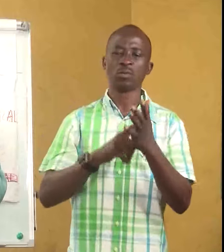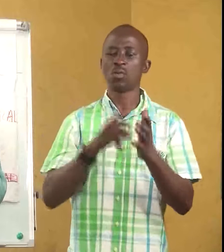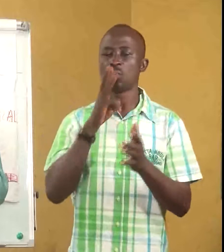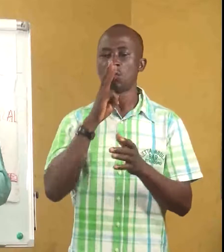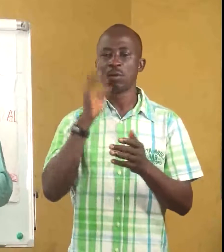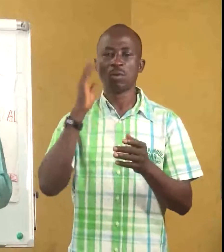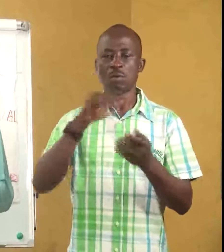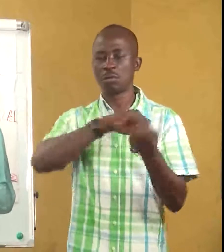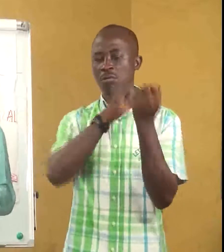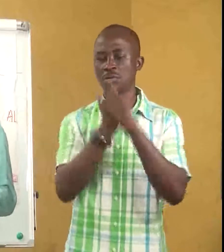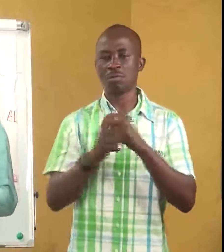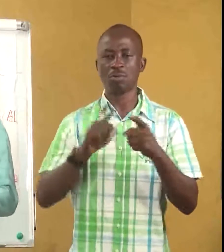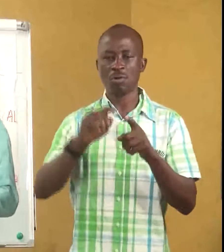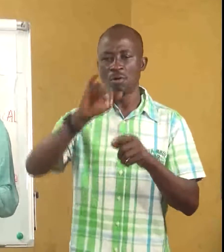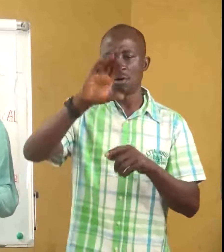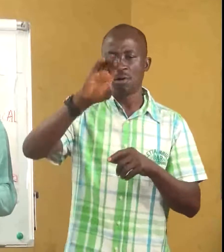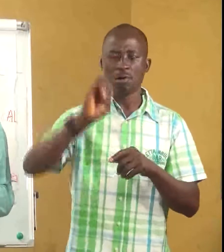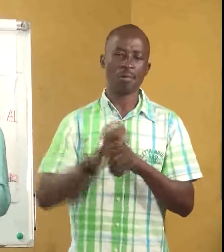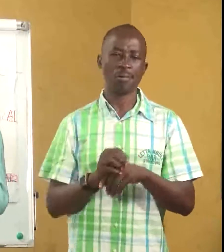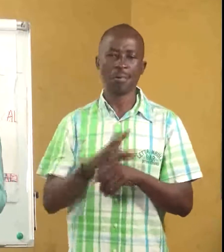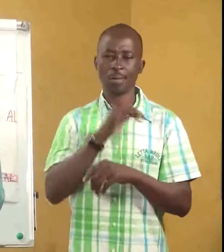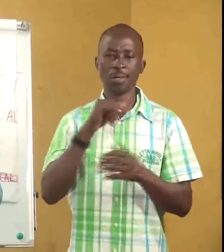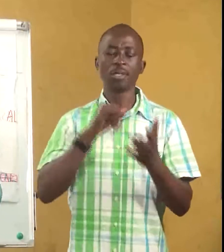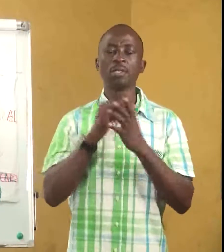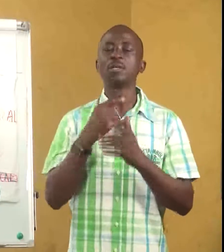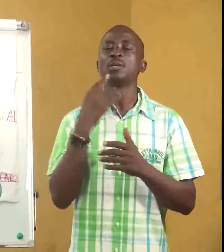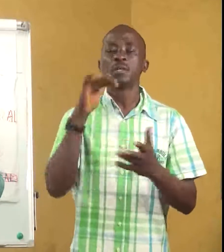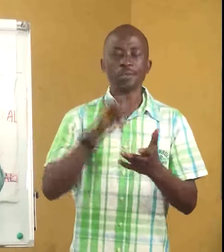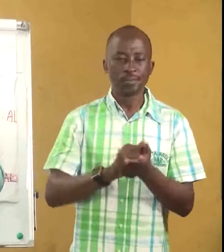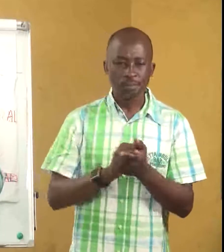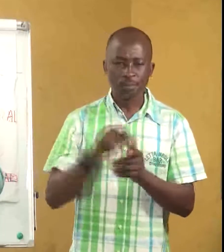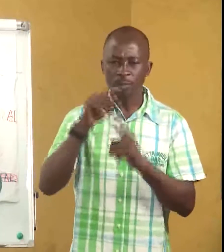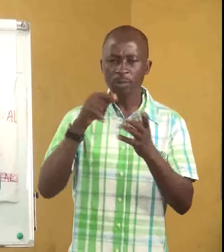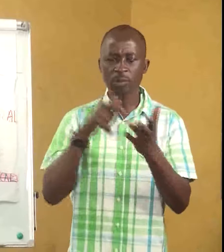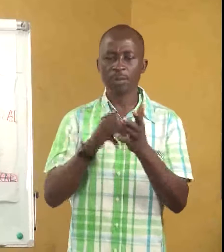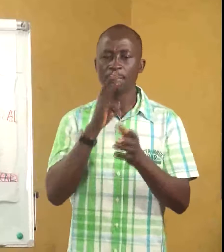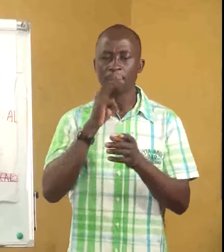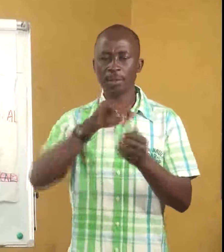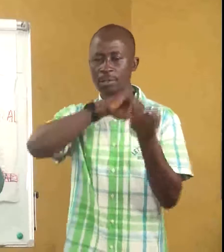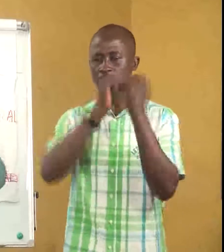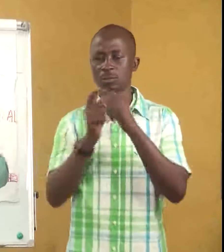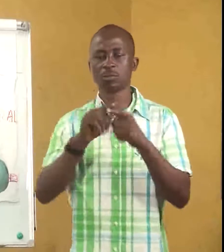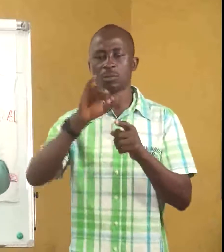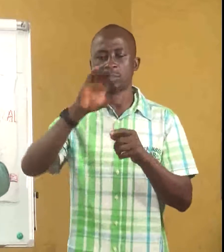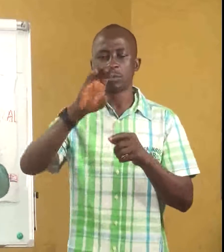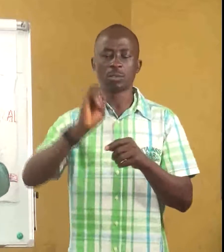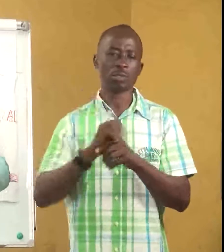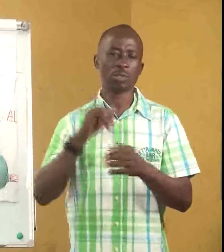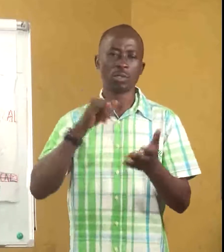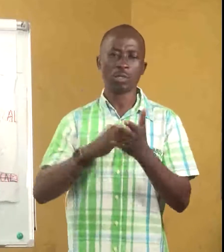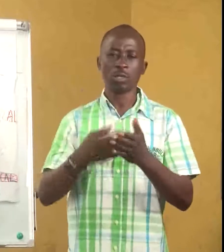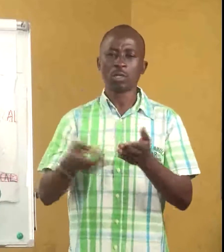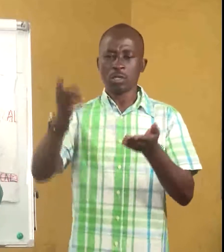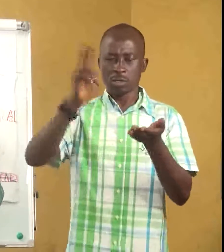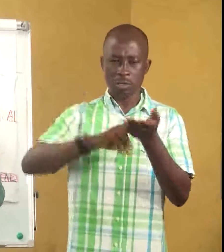will change to ice. And it is said that when this water changes to ice, it increases